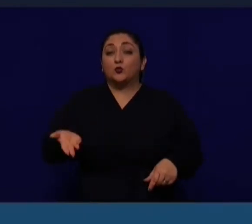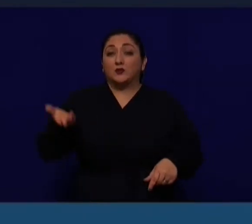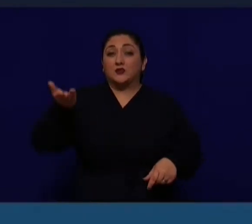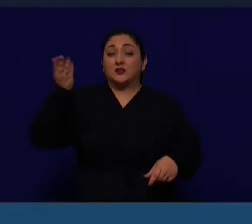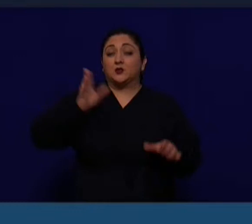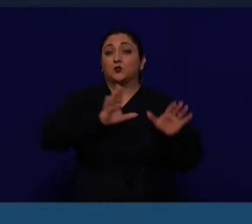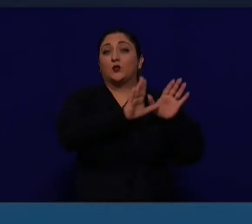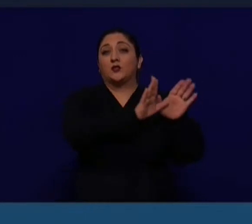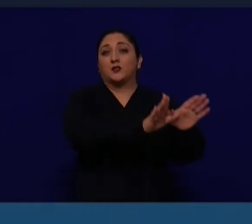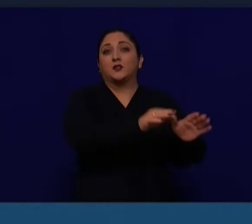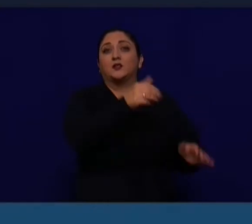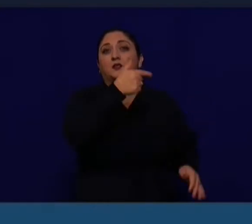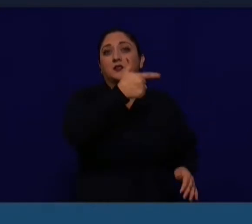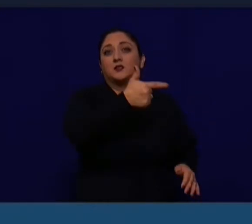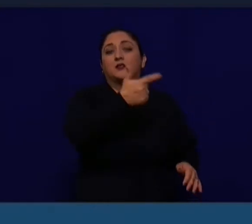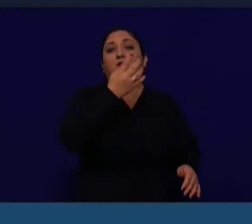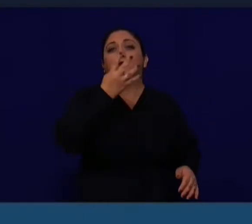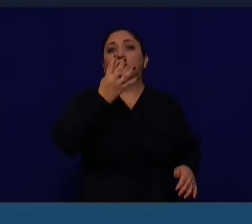għandna